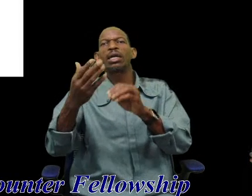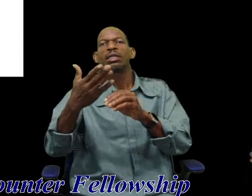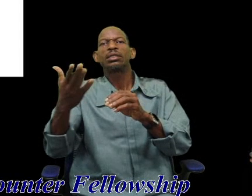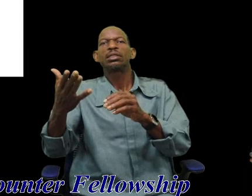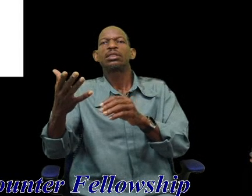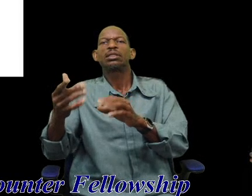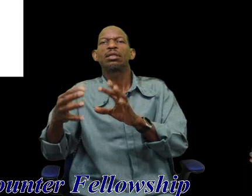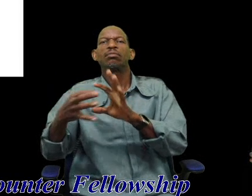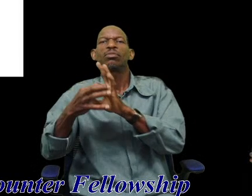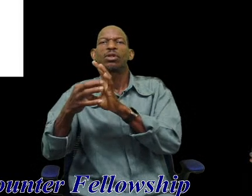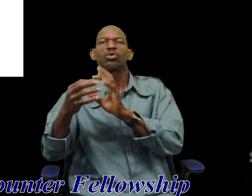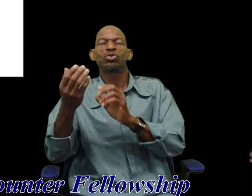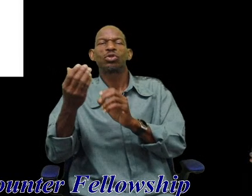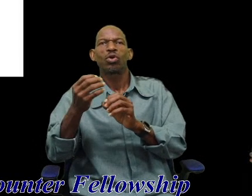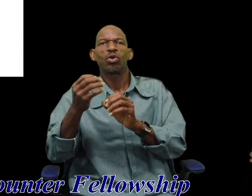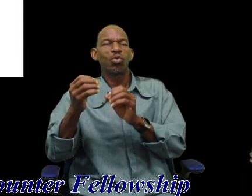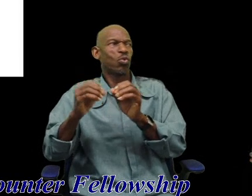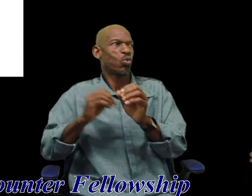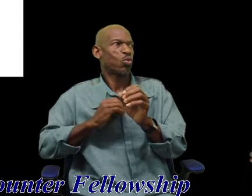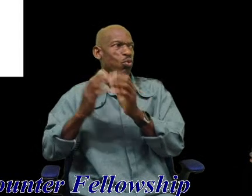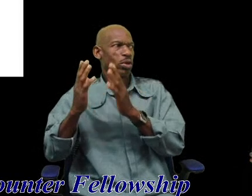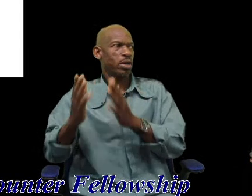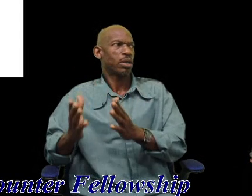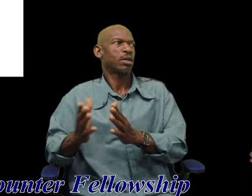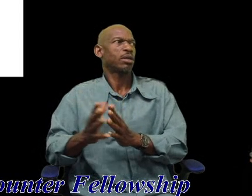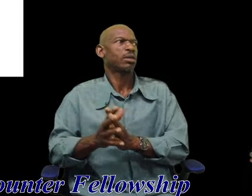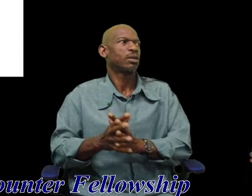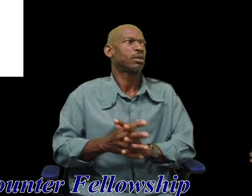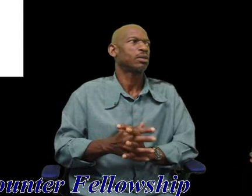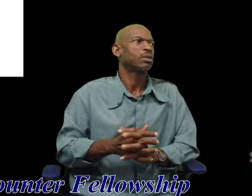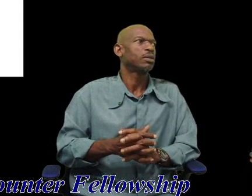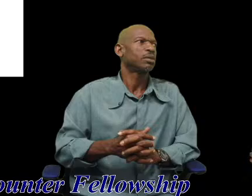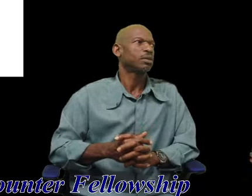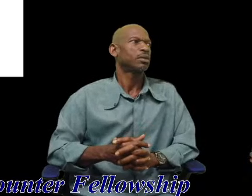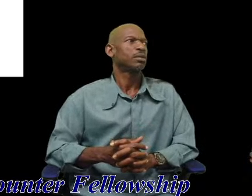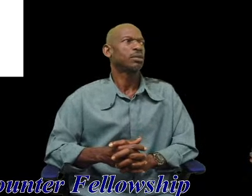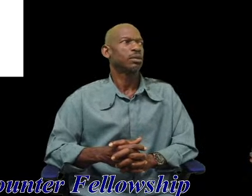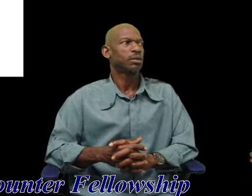Right? Cat's tail. Mother.